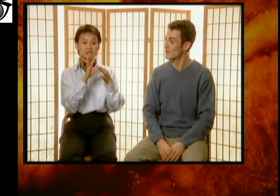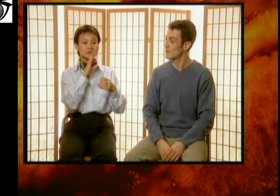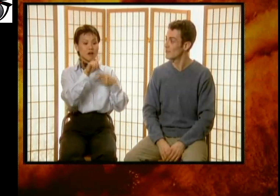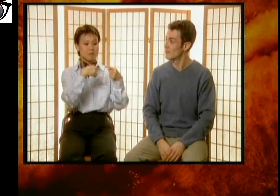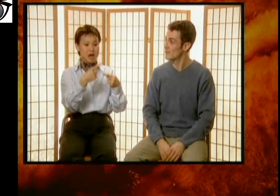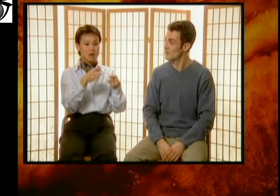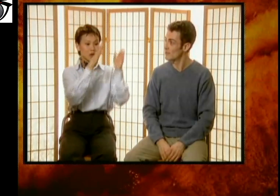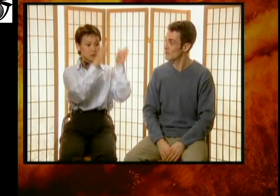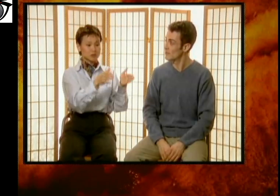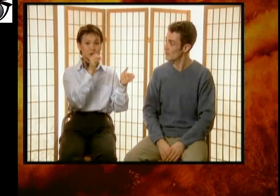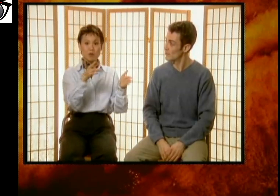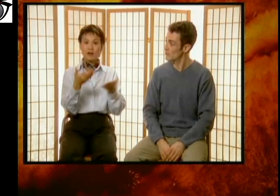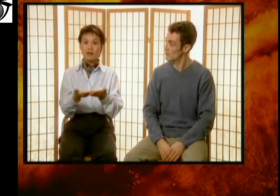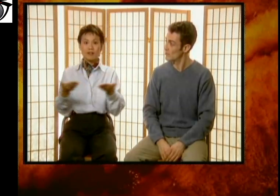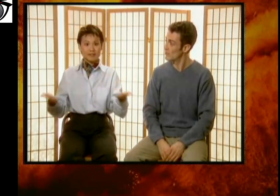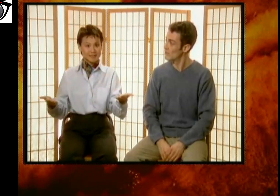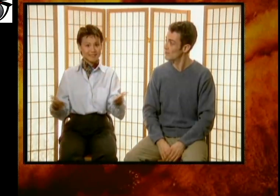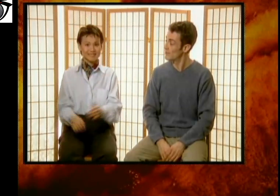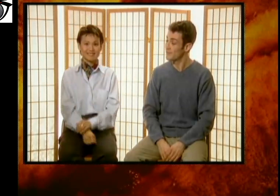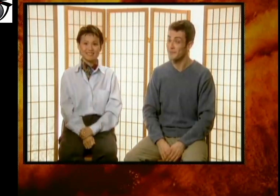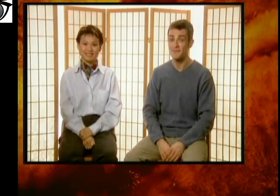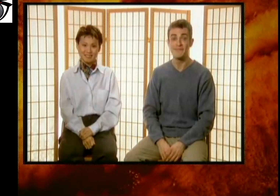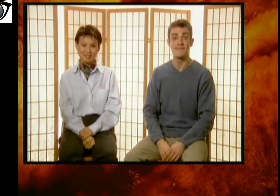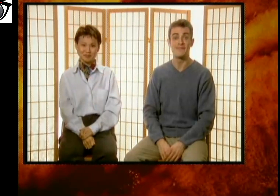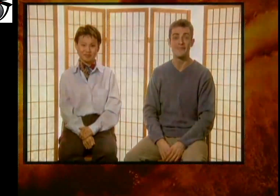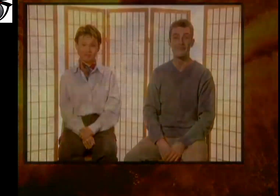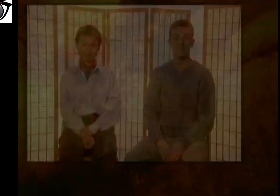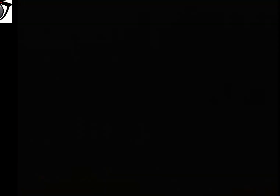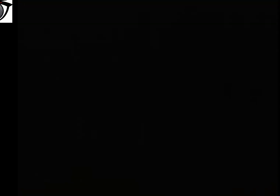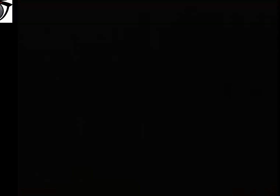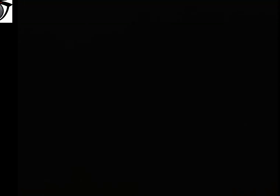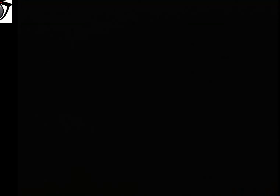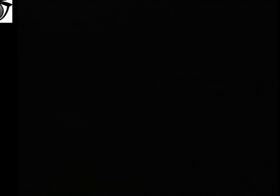the location of a person or a thing.